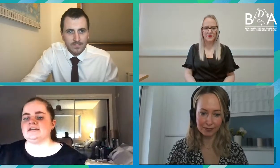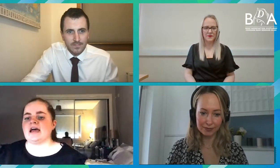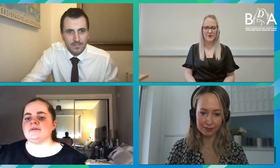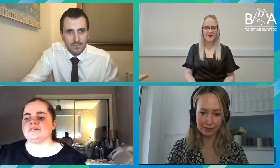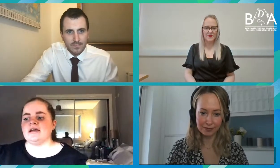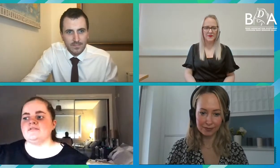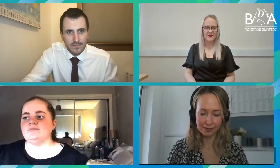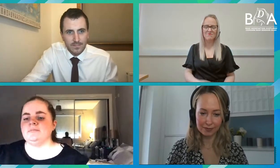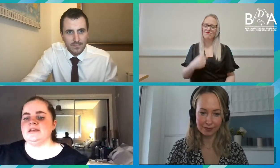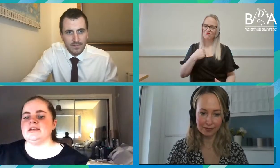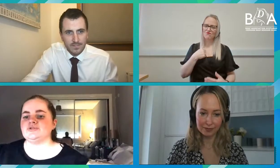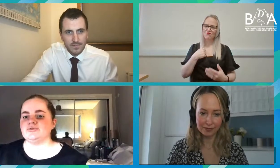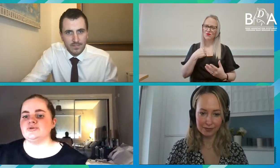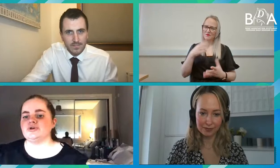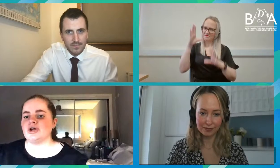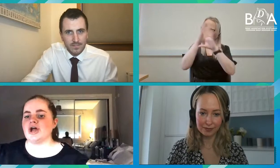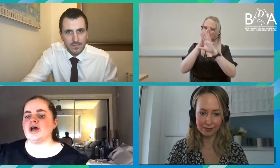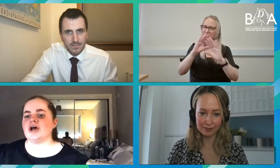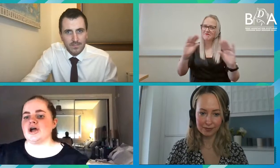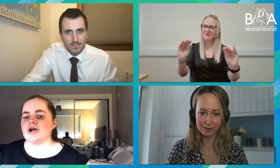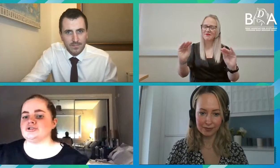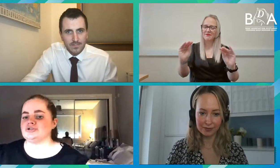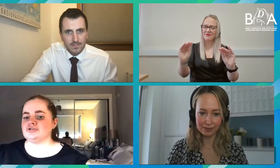My advice I would give them would be to